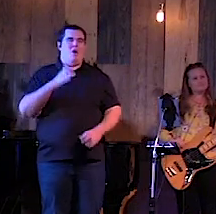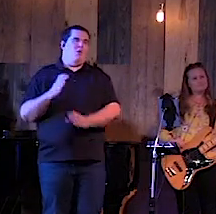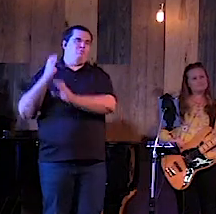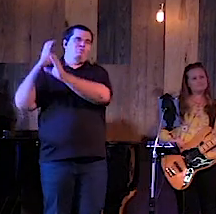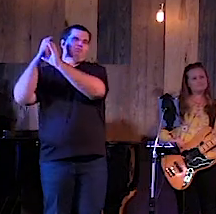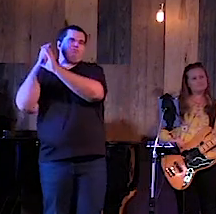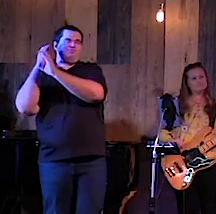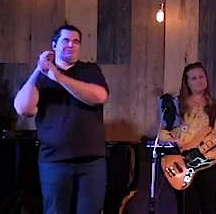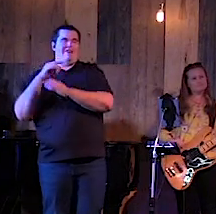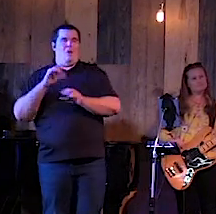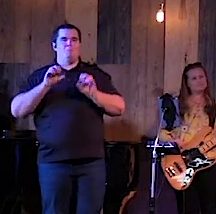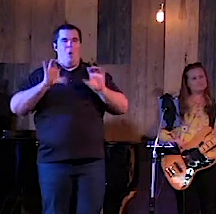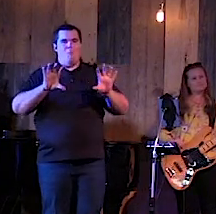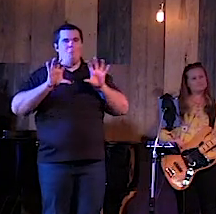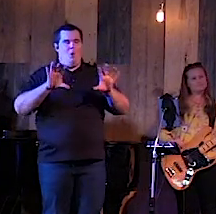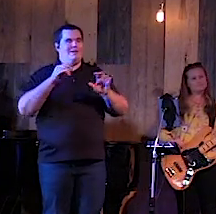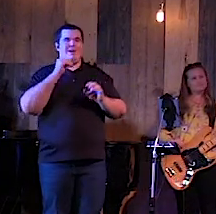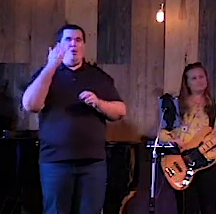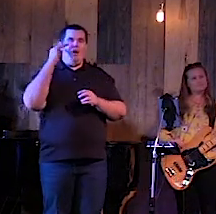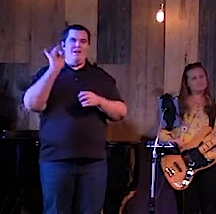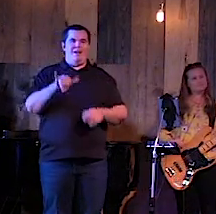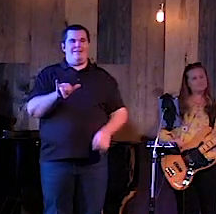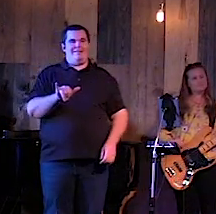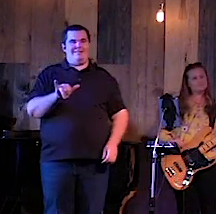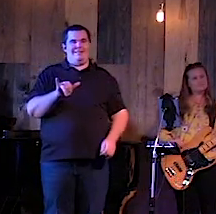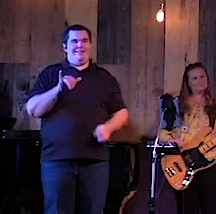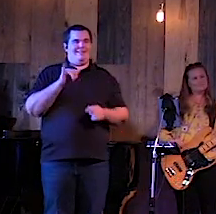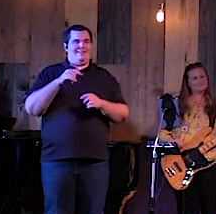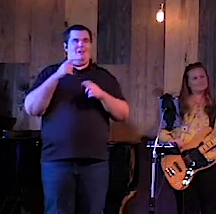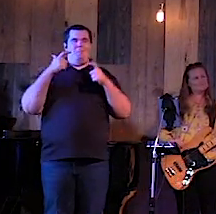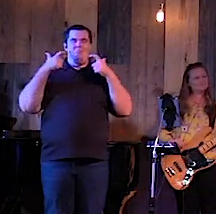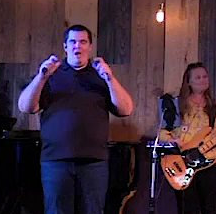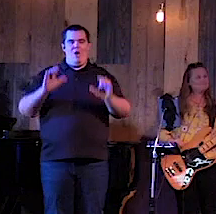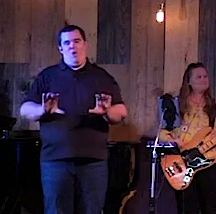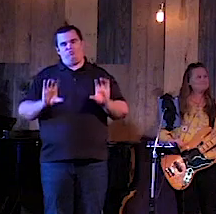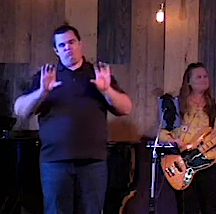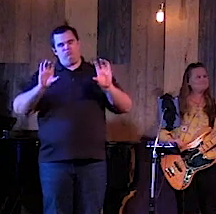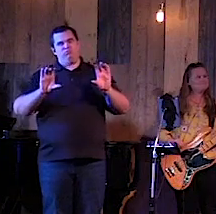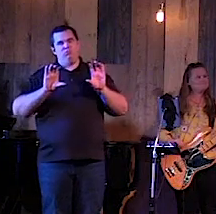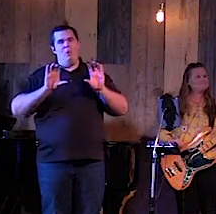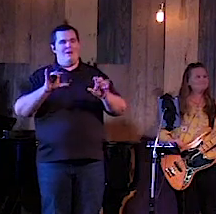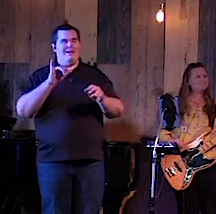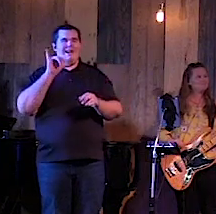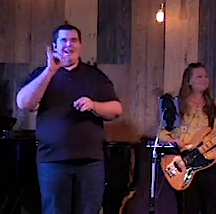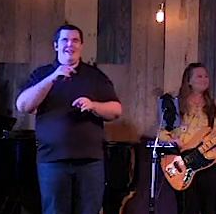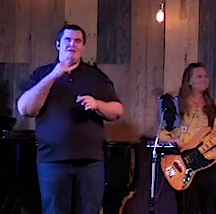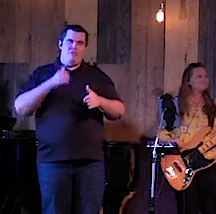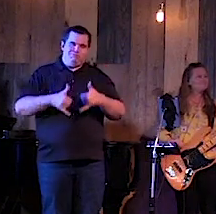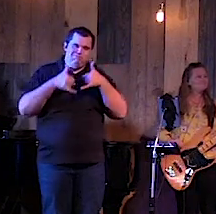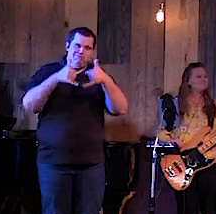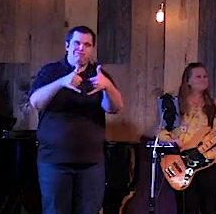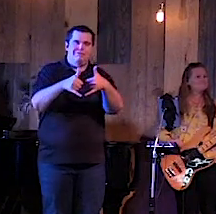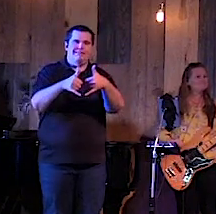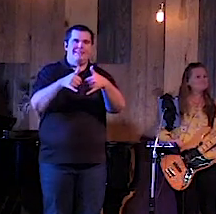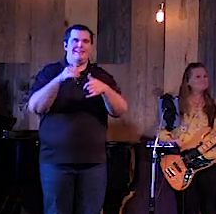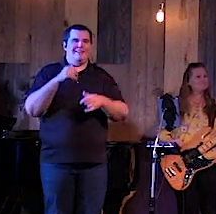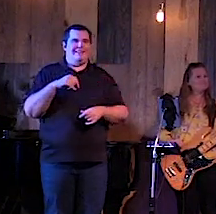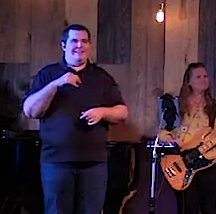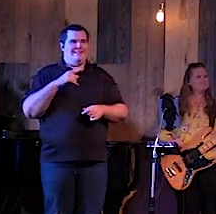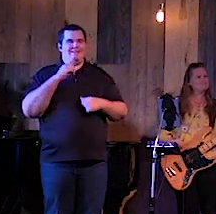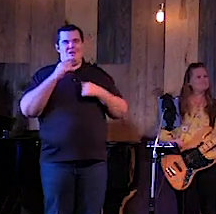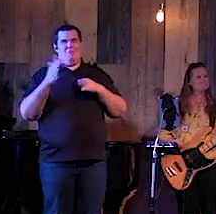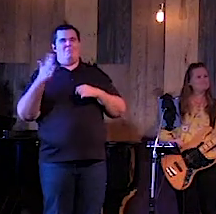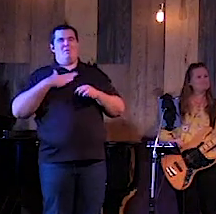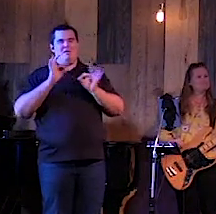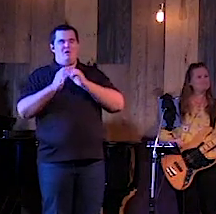up on YouTube or Google if you don't know what that is. But there was this big radio, and man, that was the prize. And I'm telling you, we were poor,